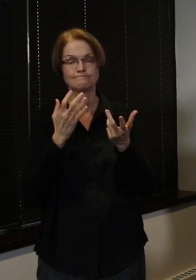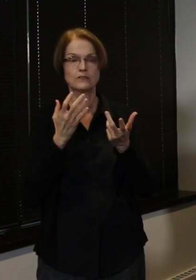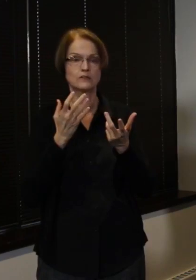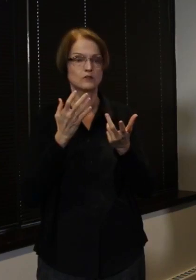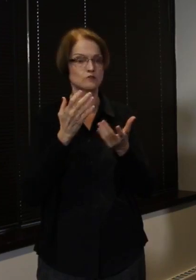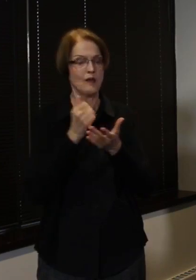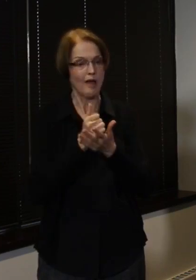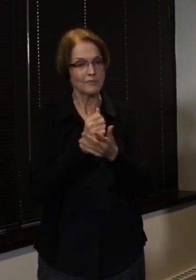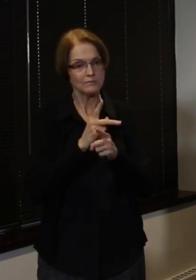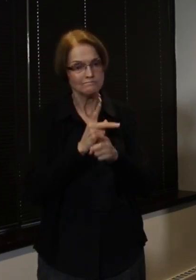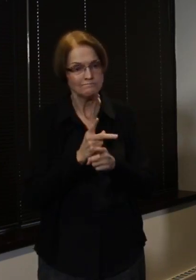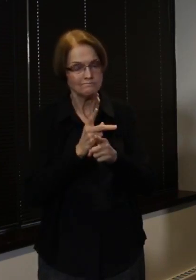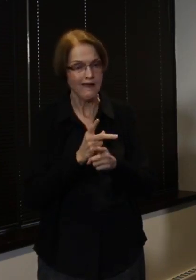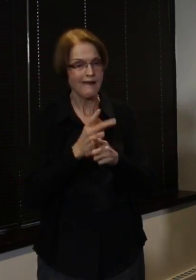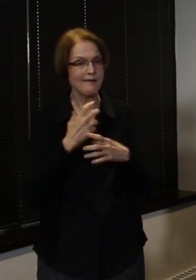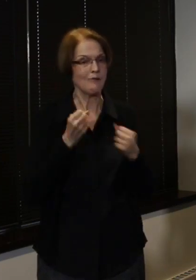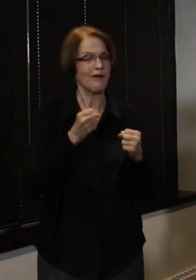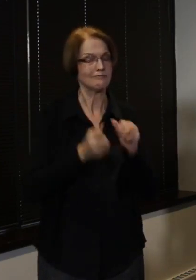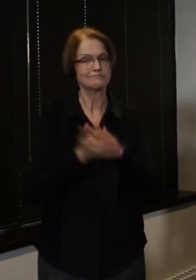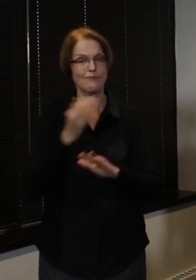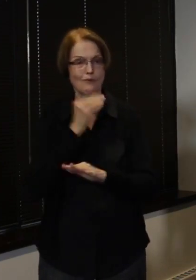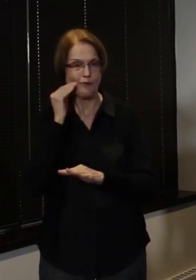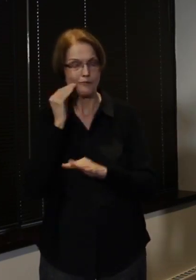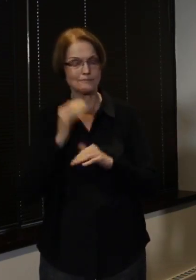these patients well enough to go home.